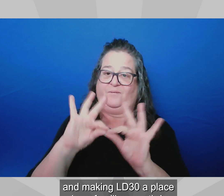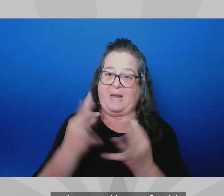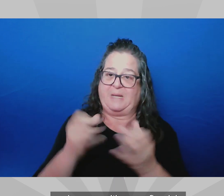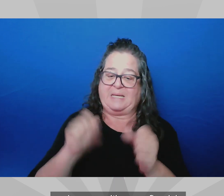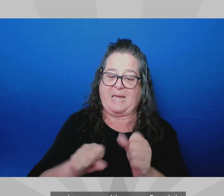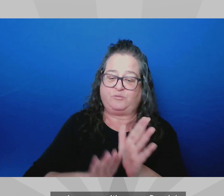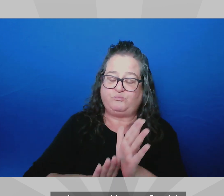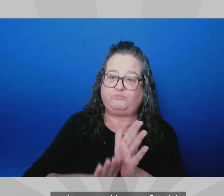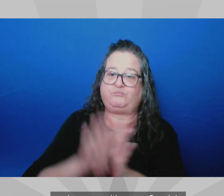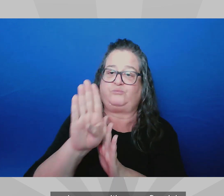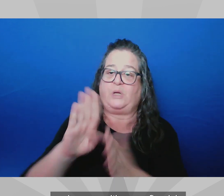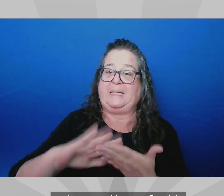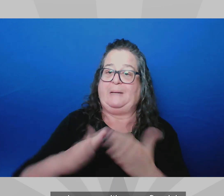and communities can flourish.